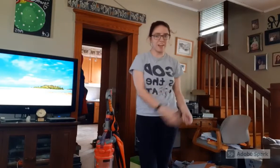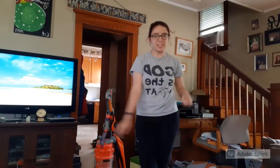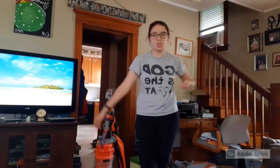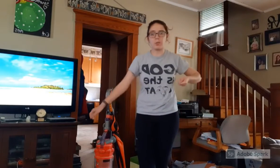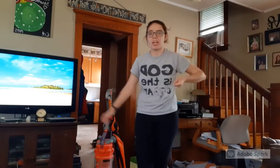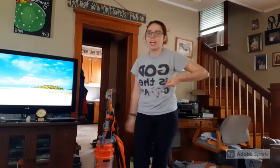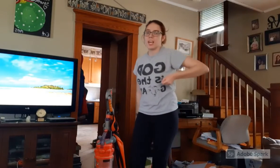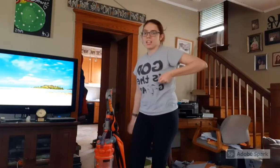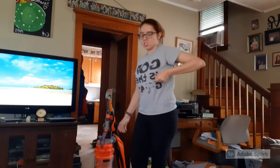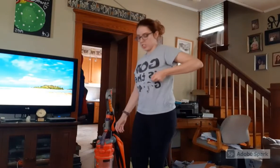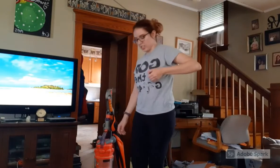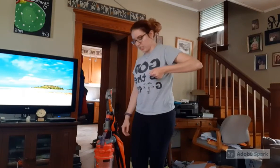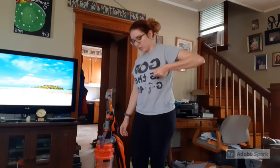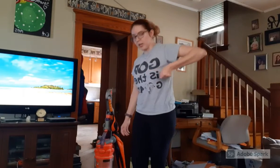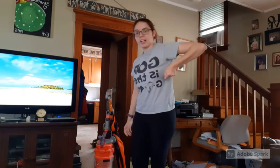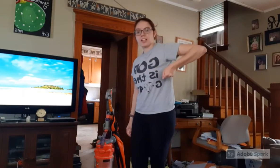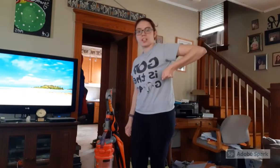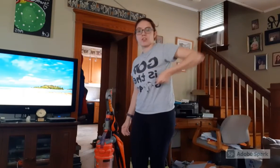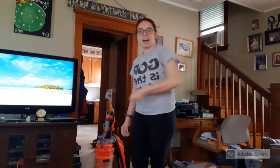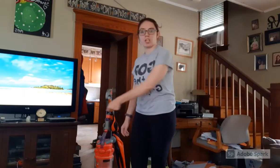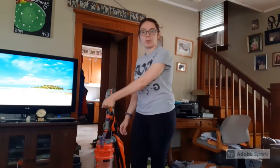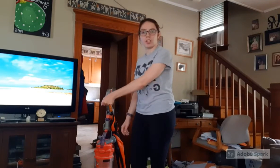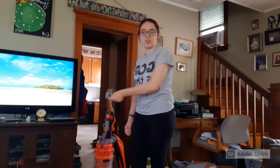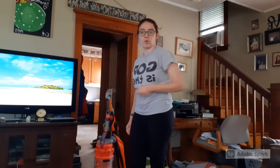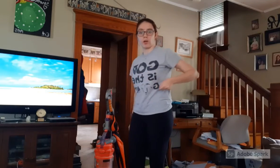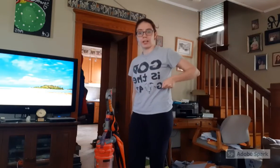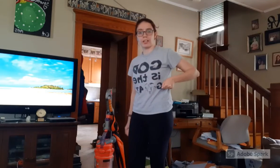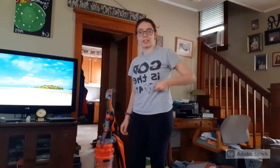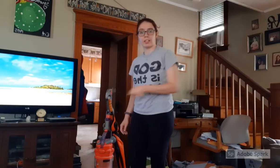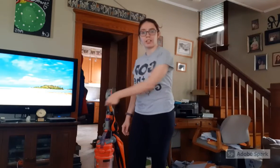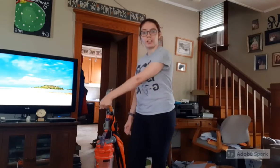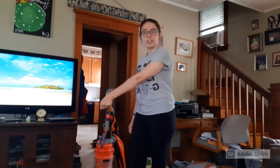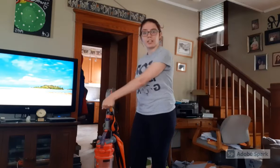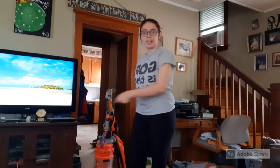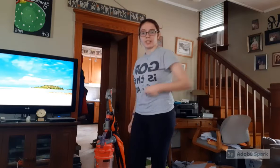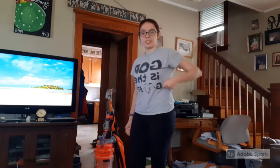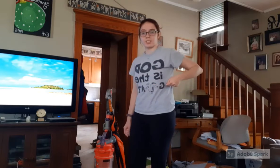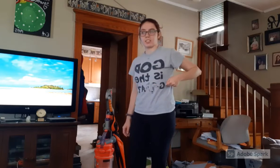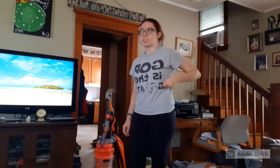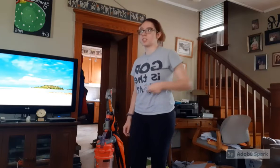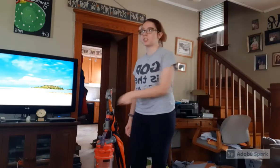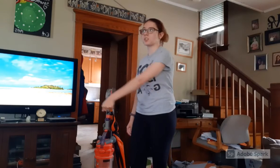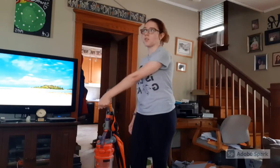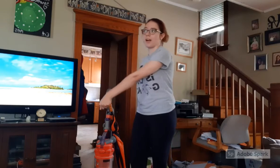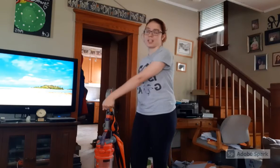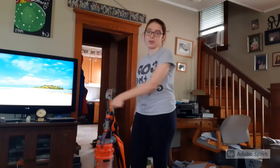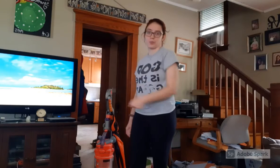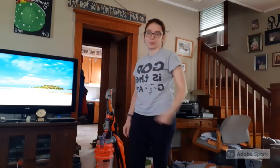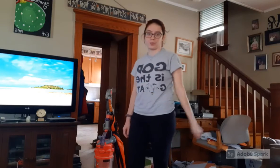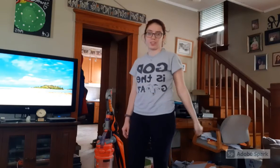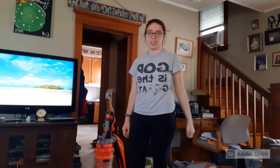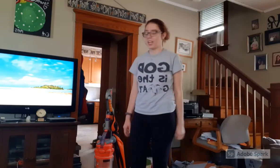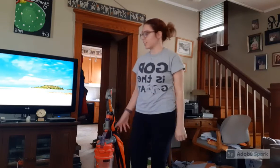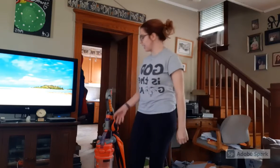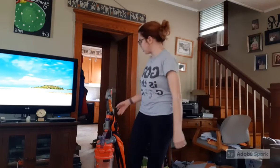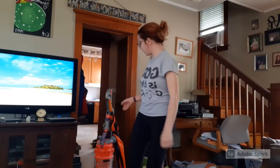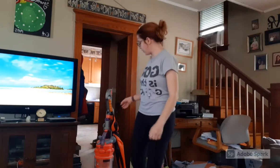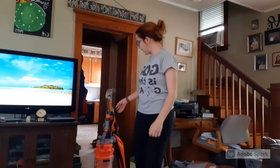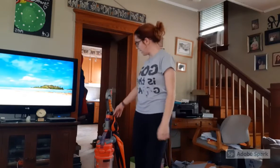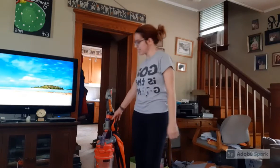Vacuum is just, you kind of like you're vacuuming your floor like this. So vacuum. The next one after that is